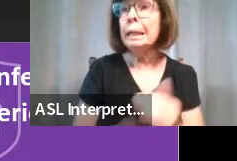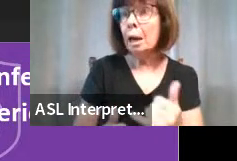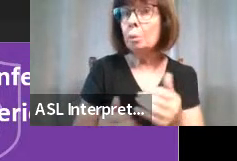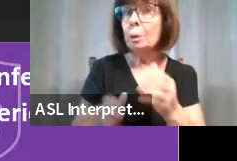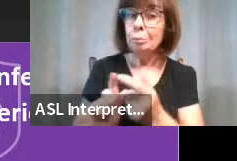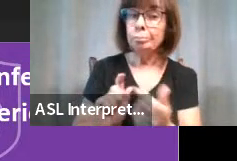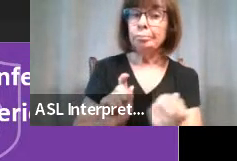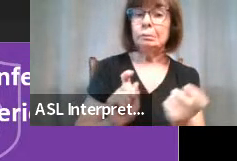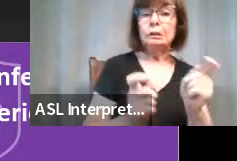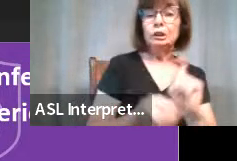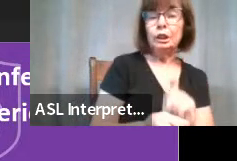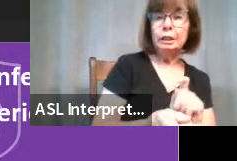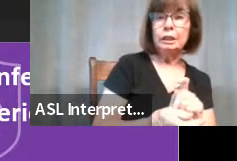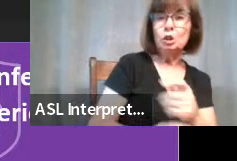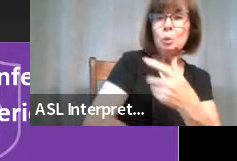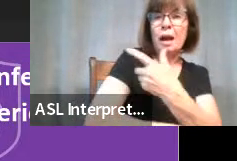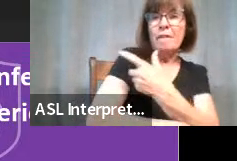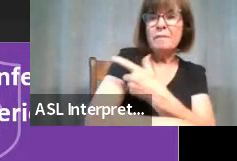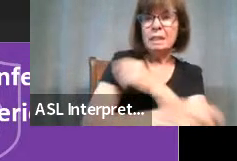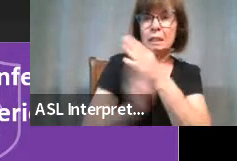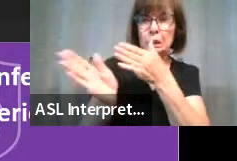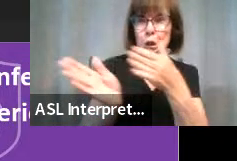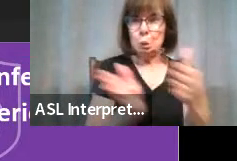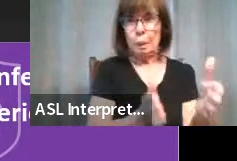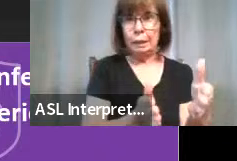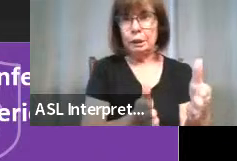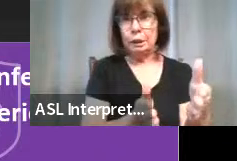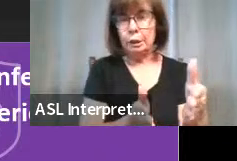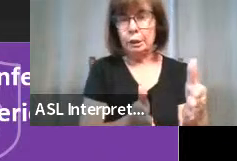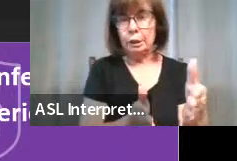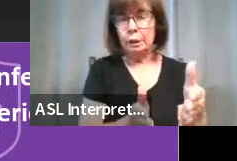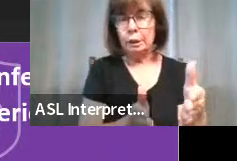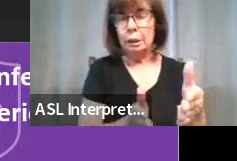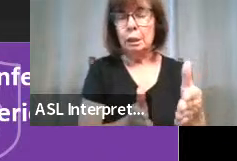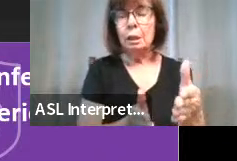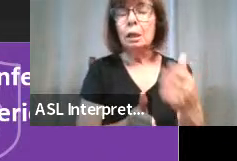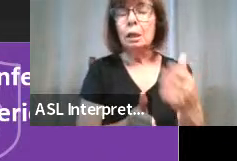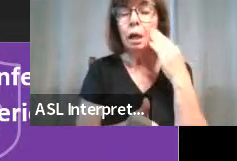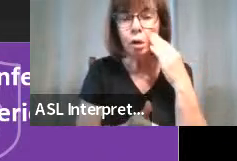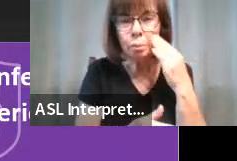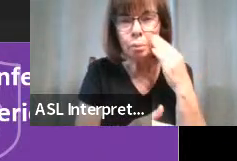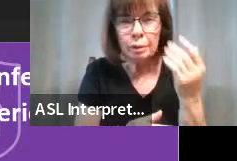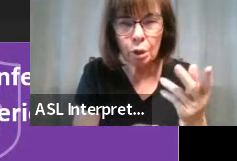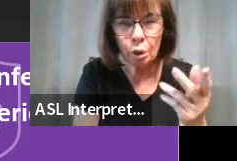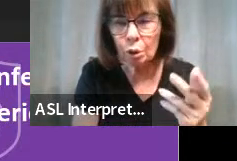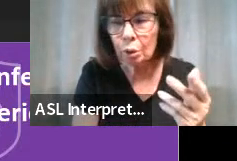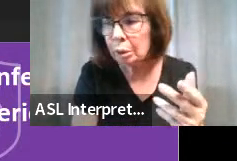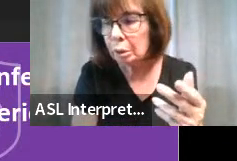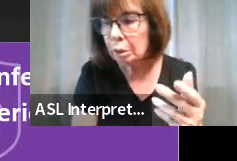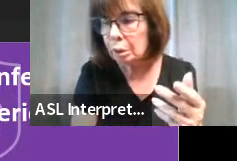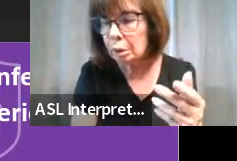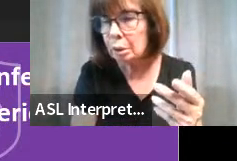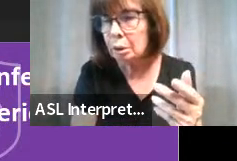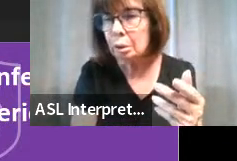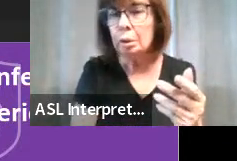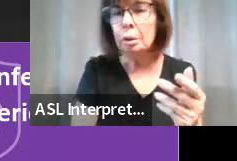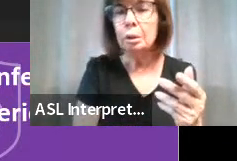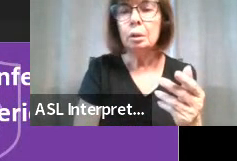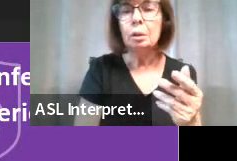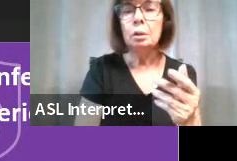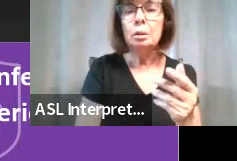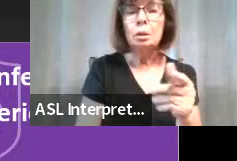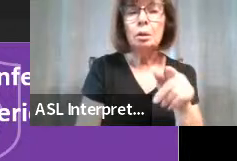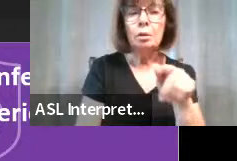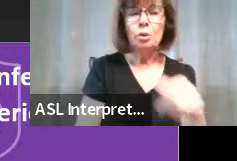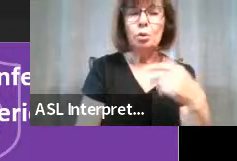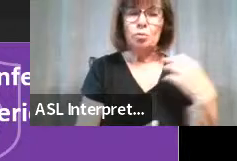to our vaccine strategy. And I know many of you know Sandy Galvez. She has been the head of our vaccine strategy for the last